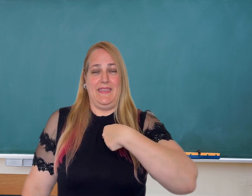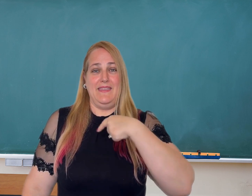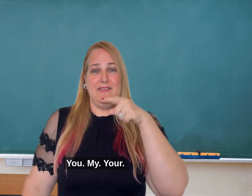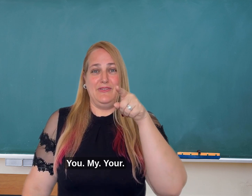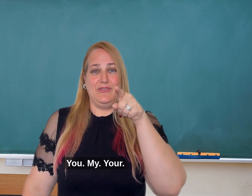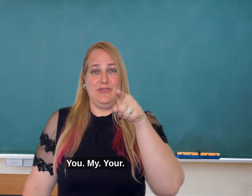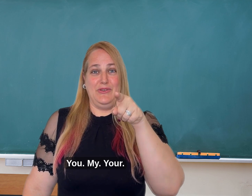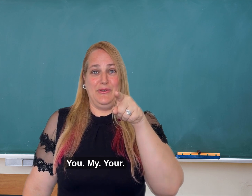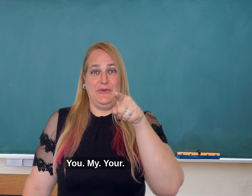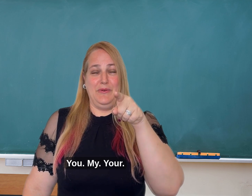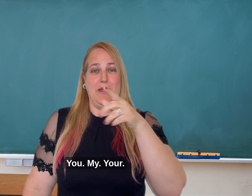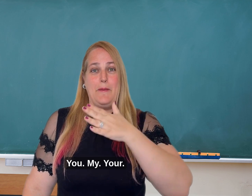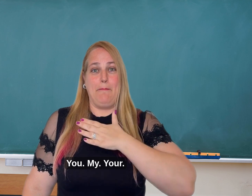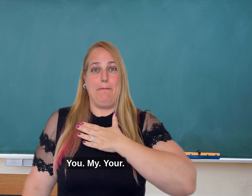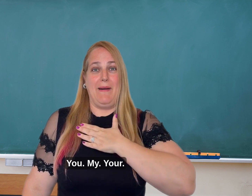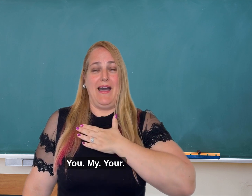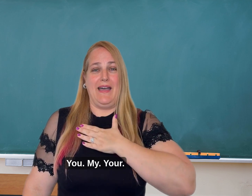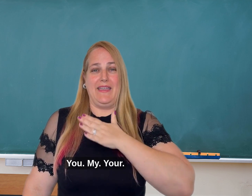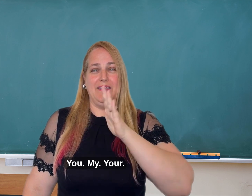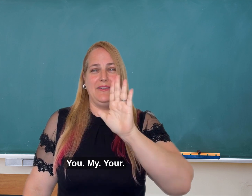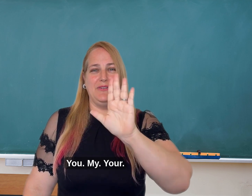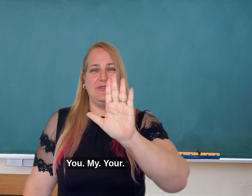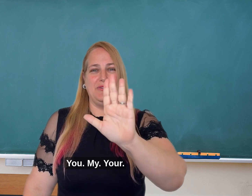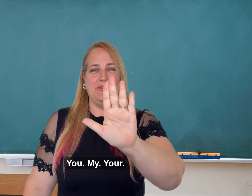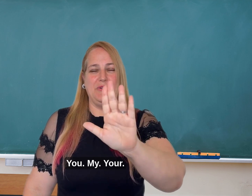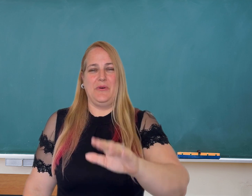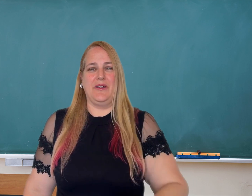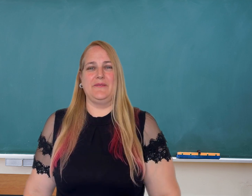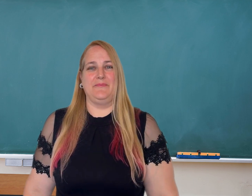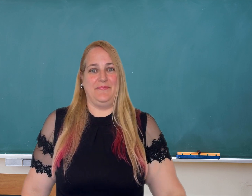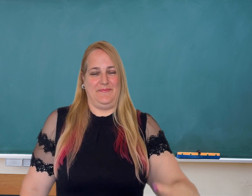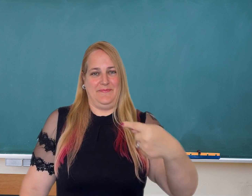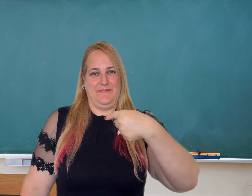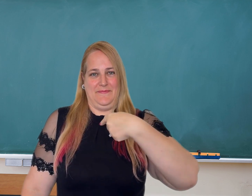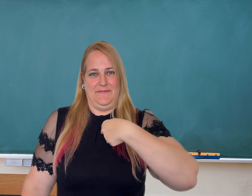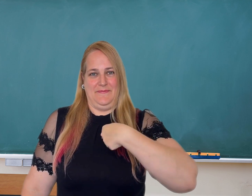Me, you, my, your.